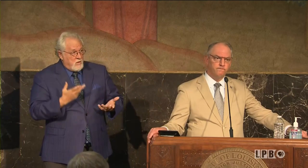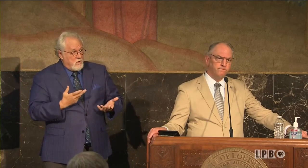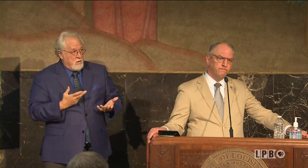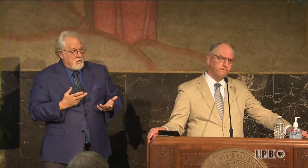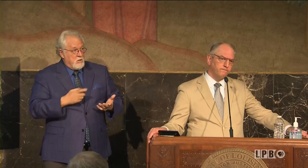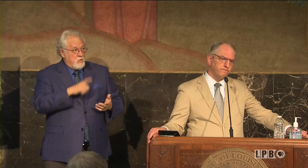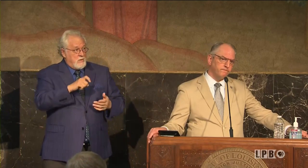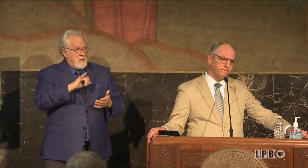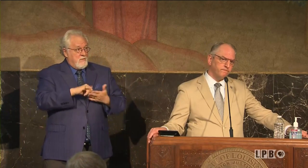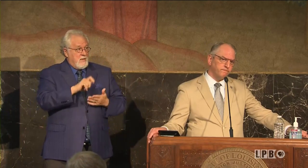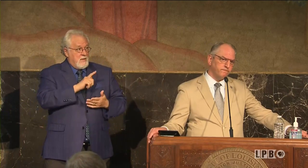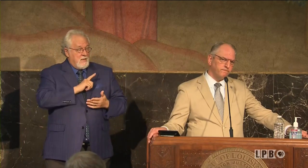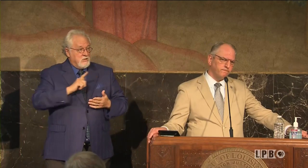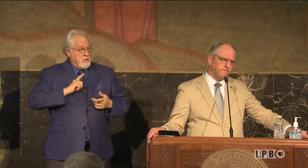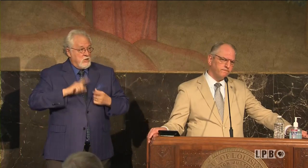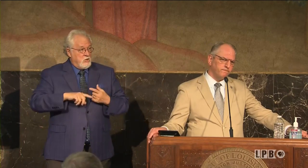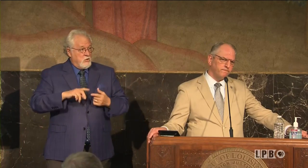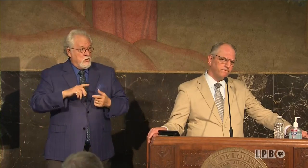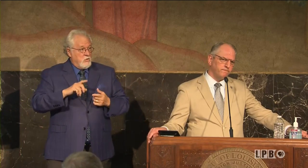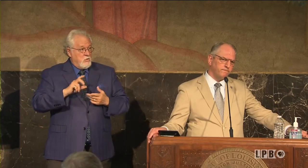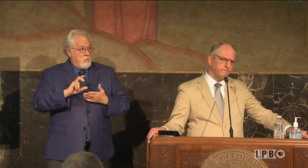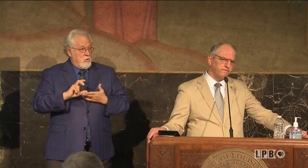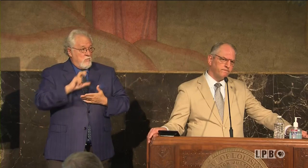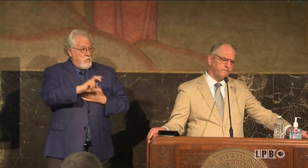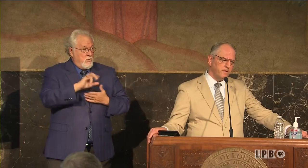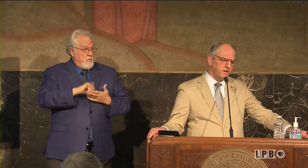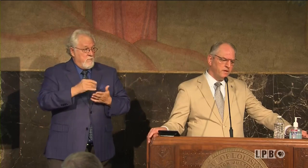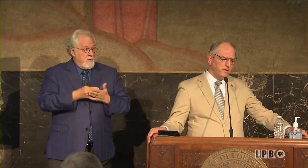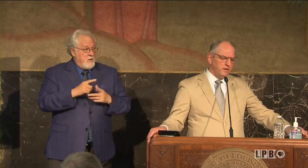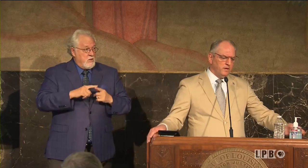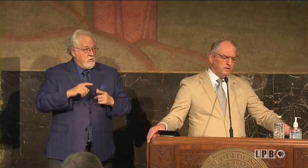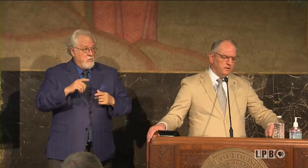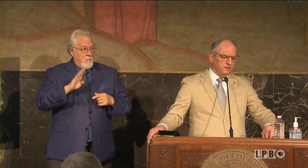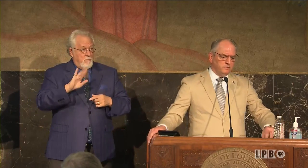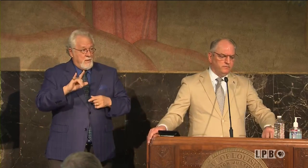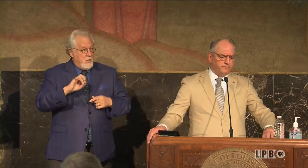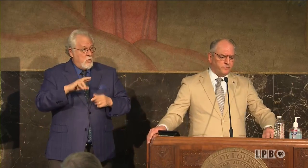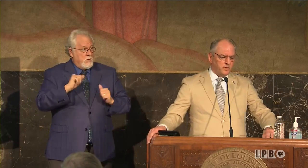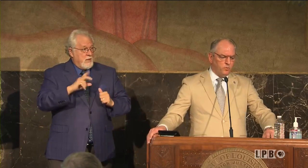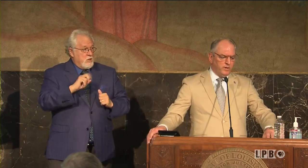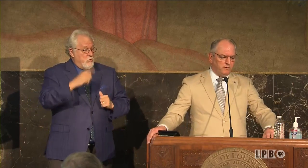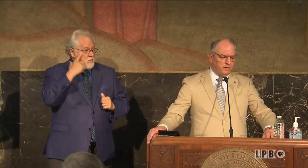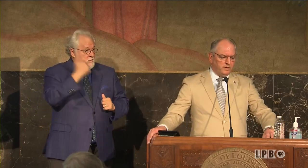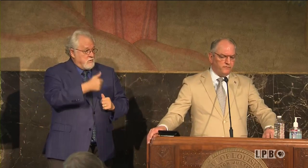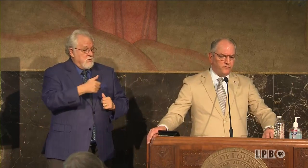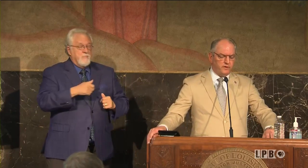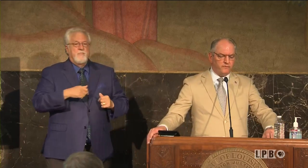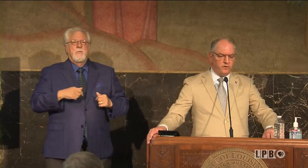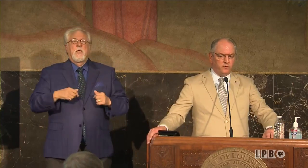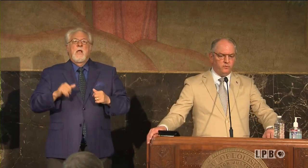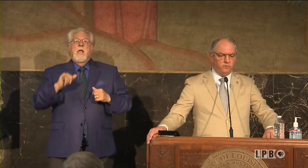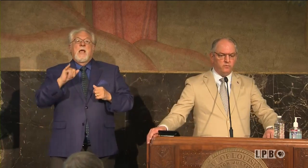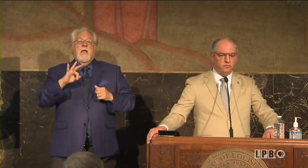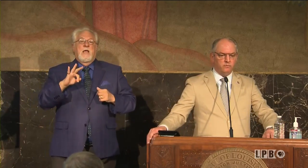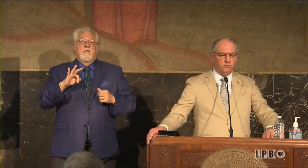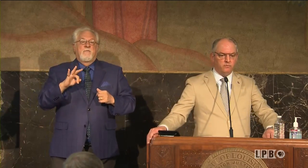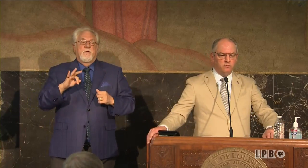you need the legislature to appropriate that money through a bill, or can you do it on your own? Well, if